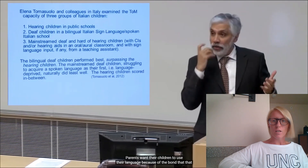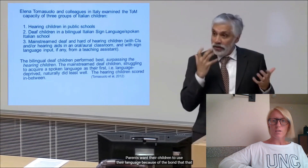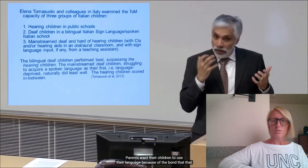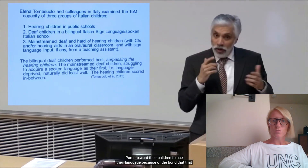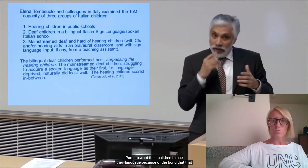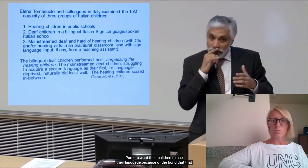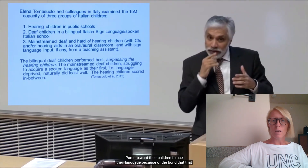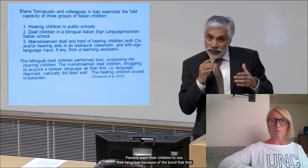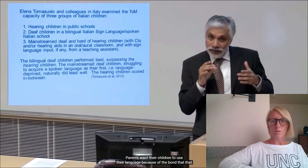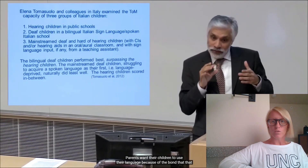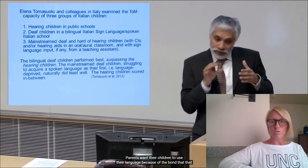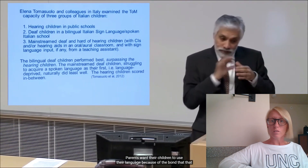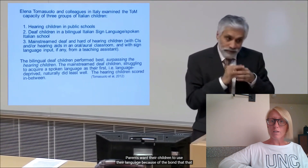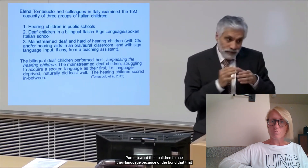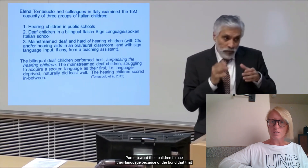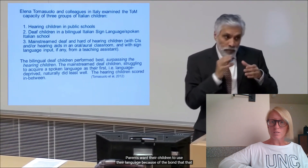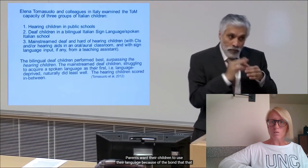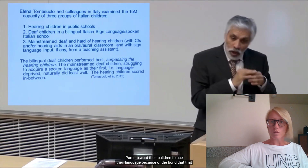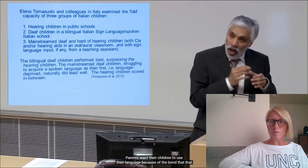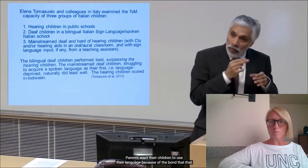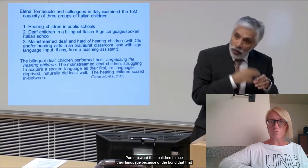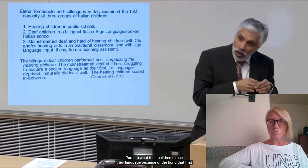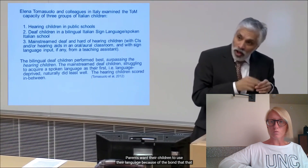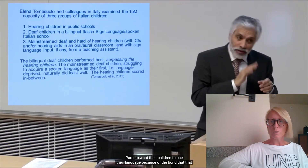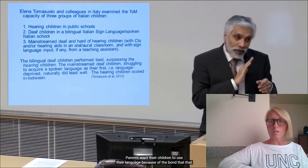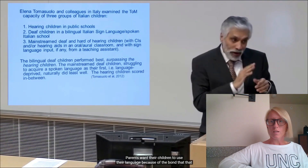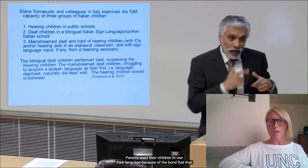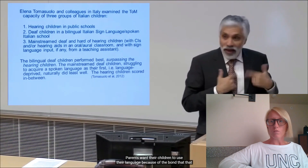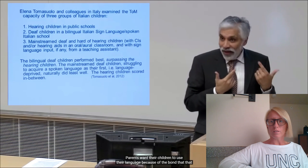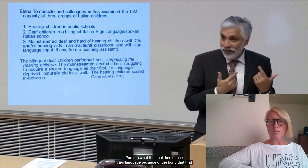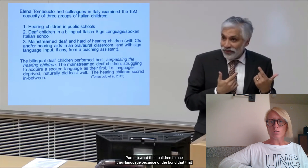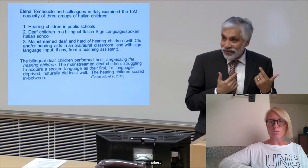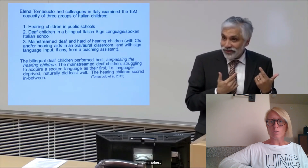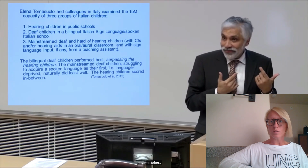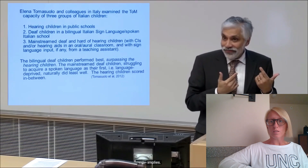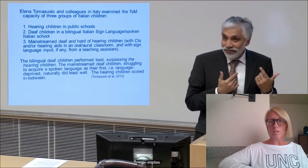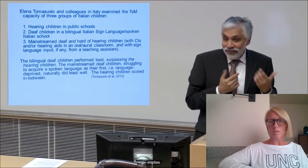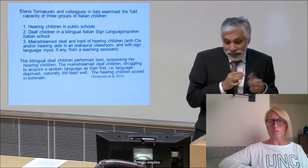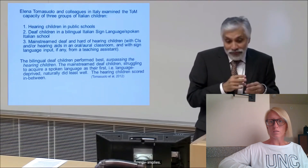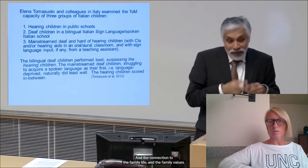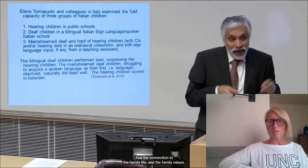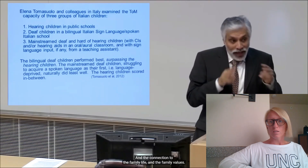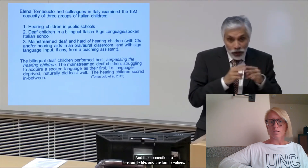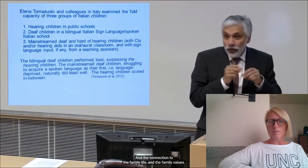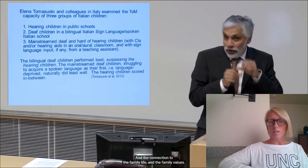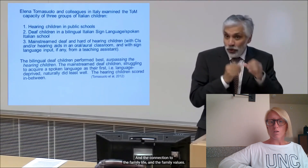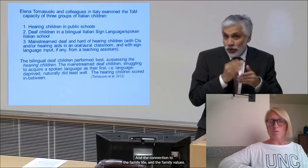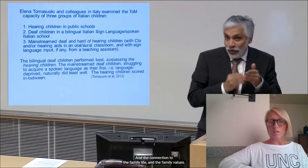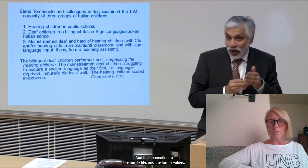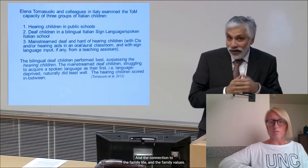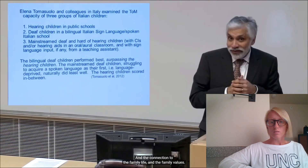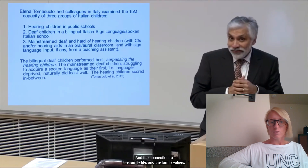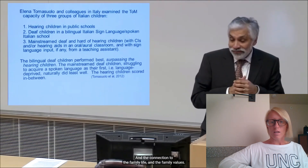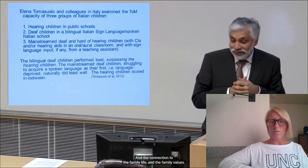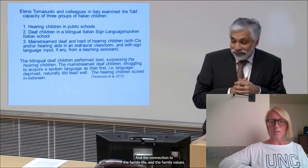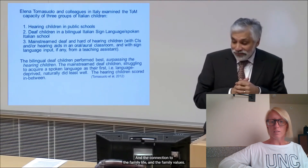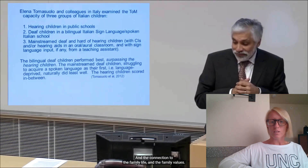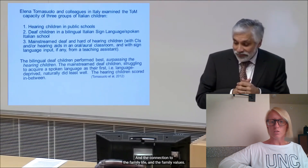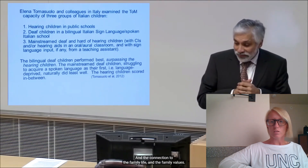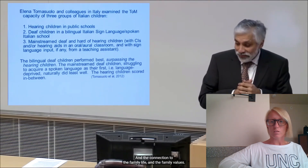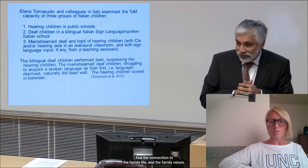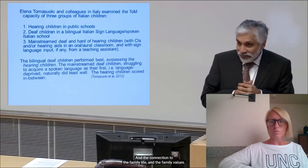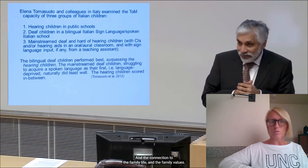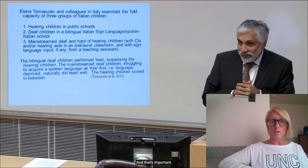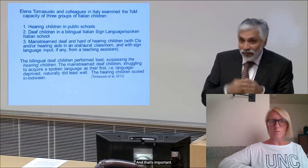their children have to language in use life their because they want to be language able to because of the bond that that implies and the connection to the family life and the